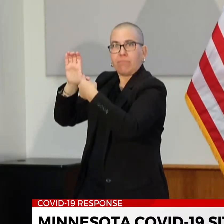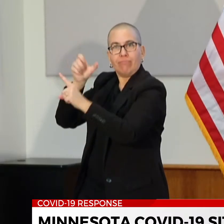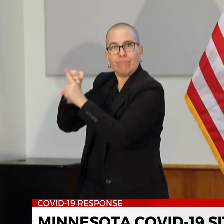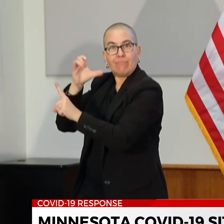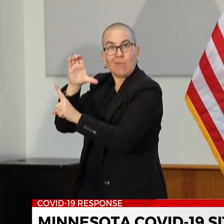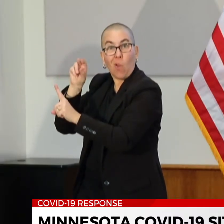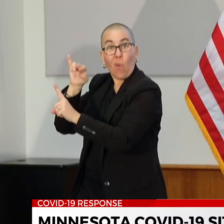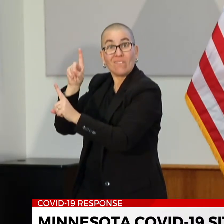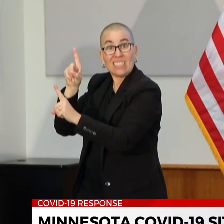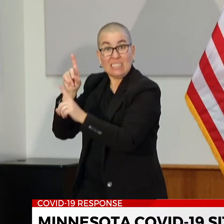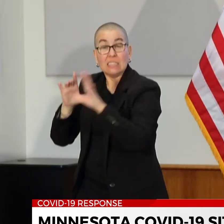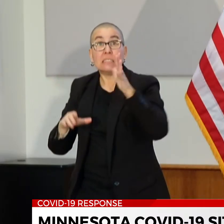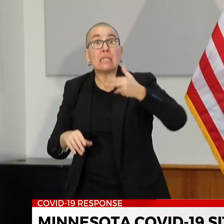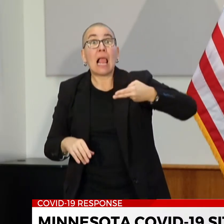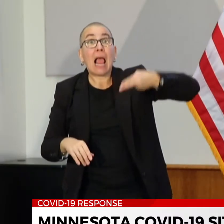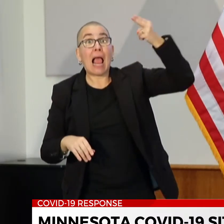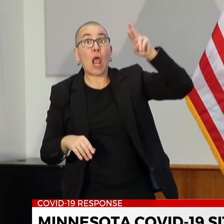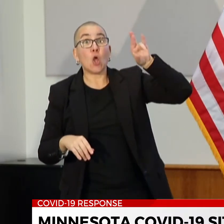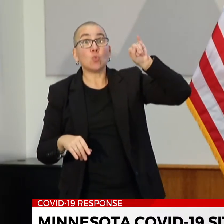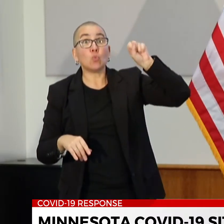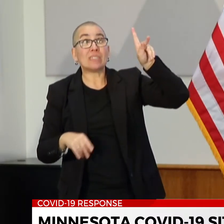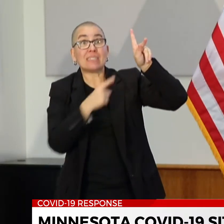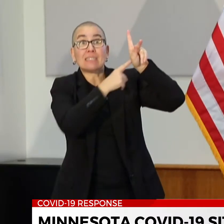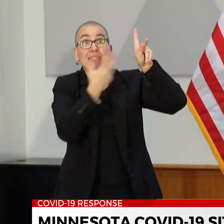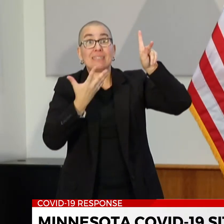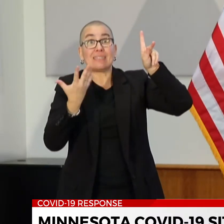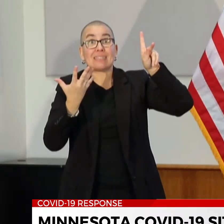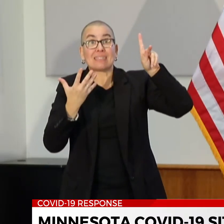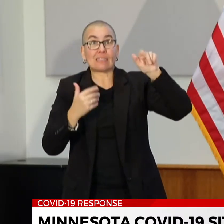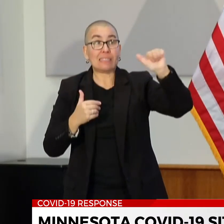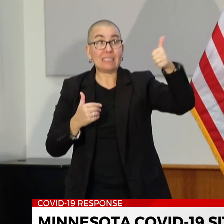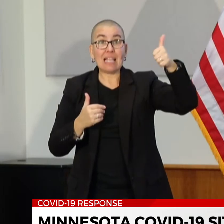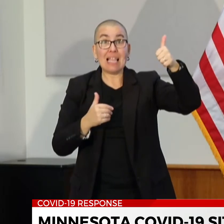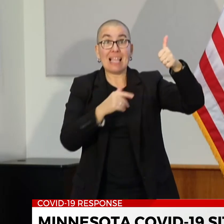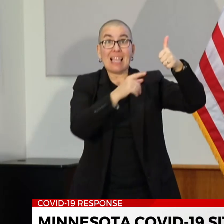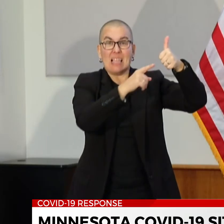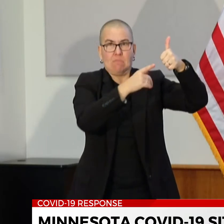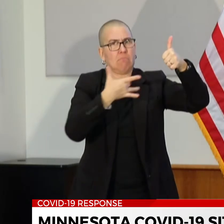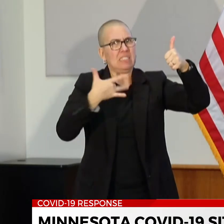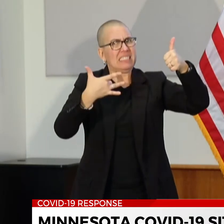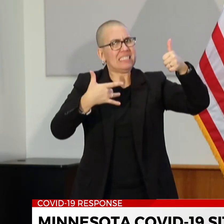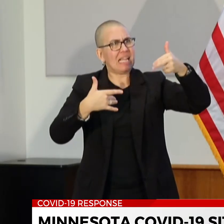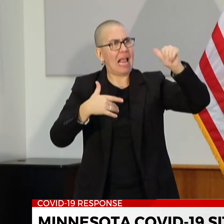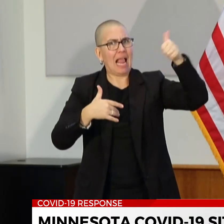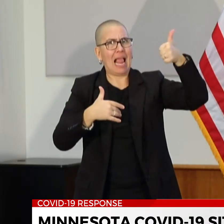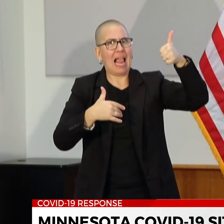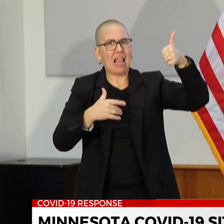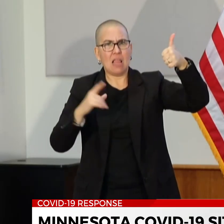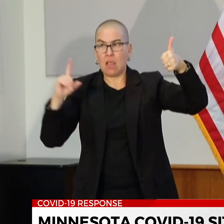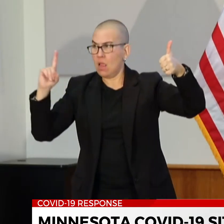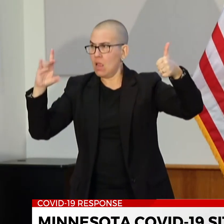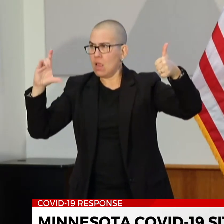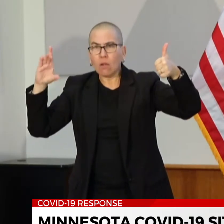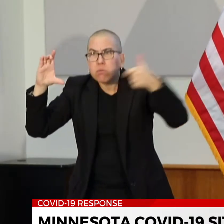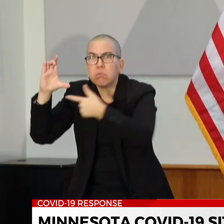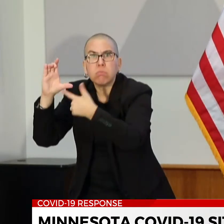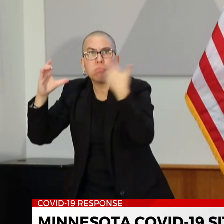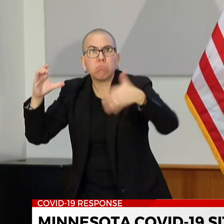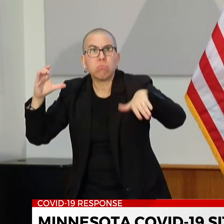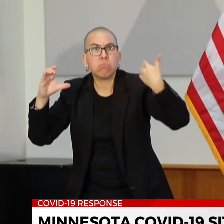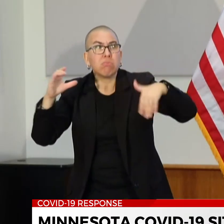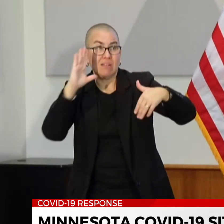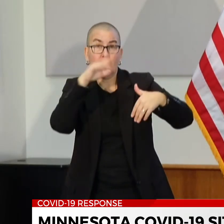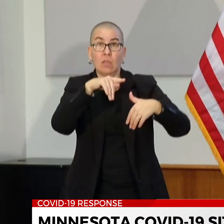weekly cases per 10,000 people. So more than a third of our counties are 10 times over what we would consider a high-risk threshold